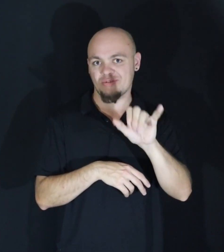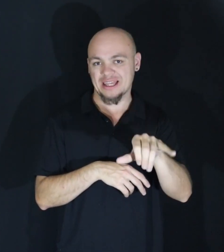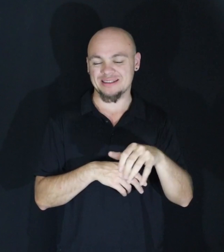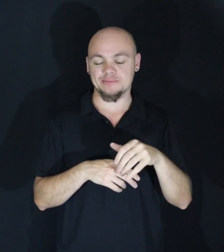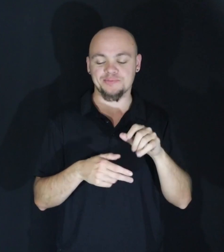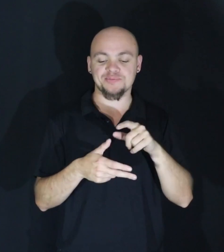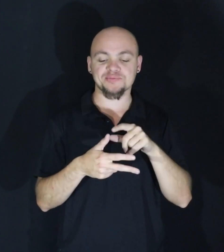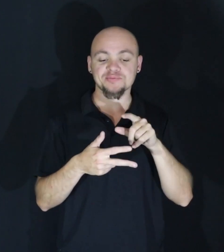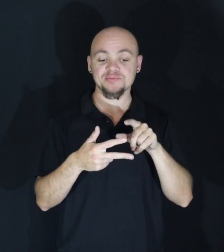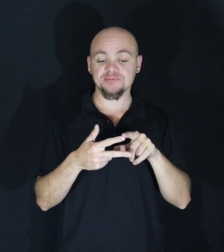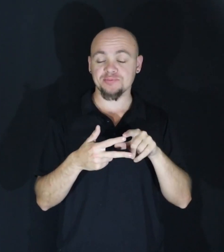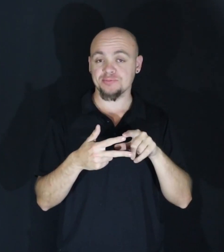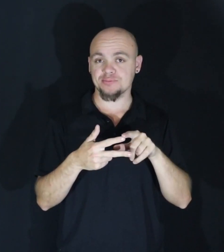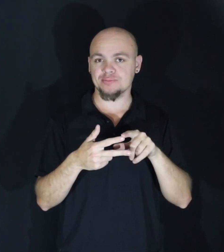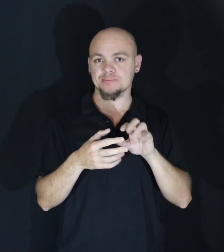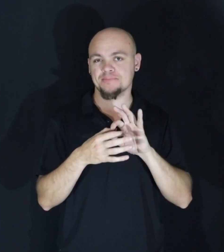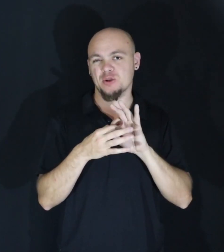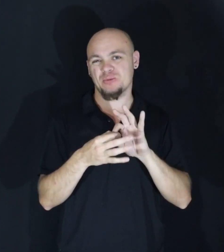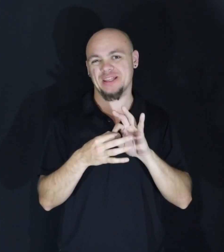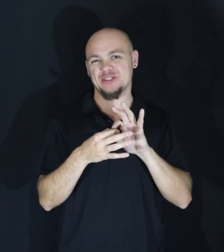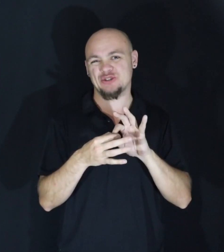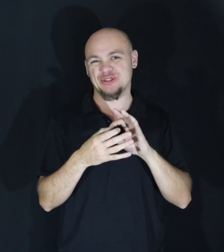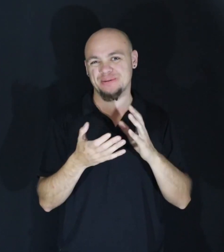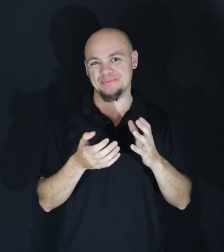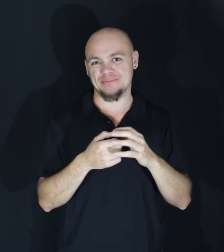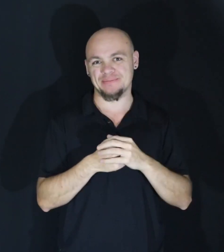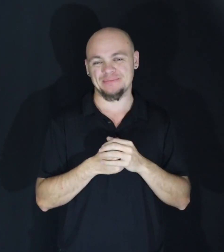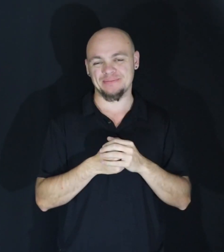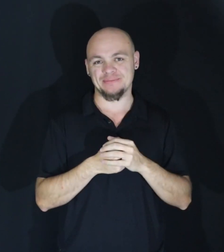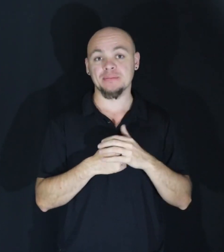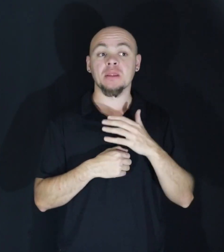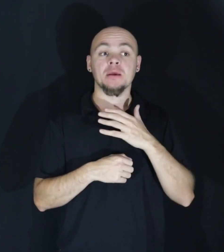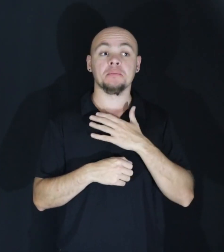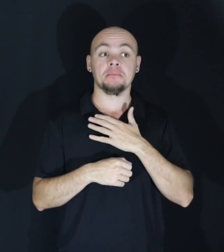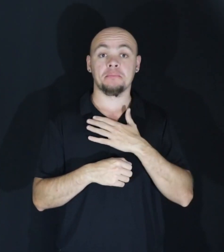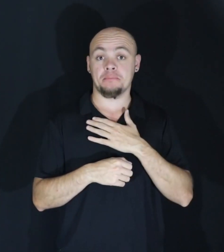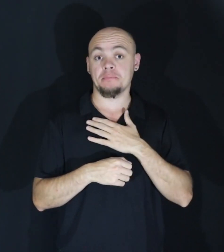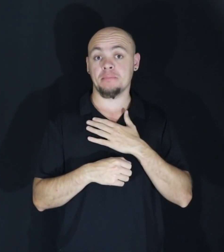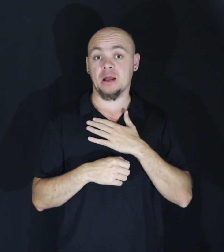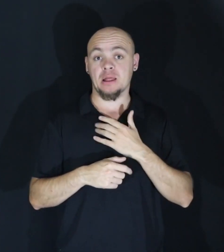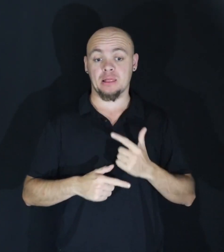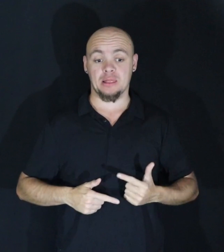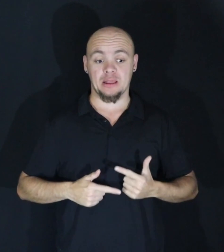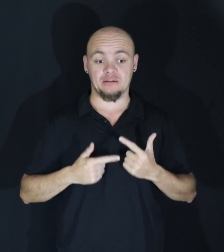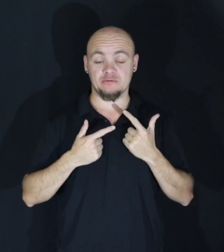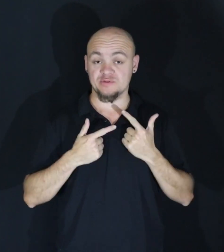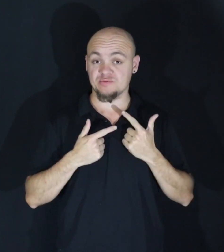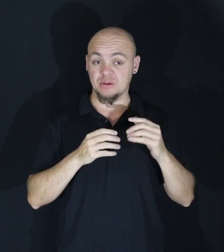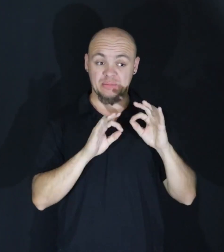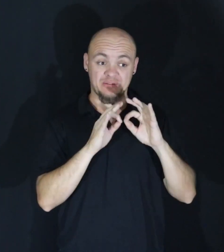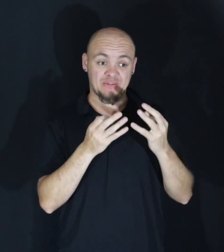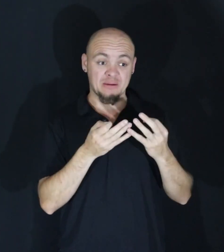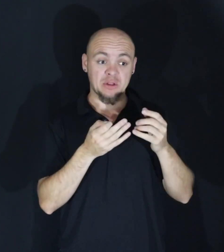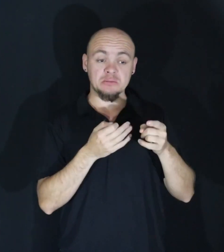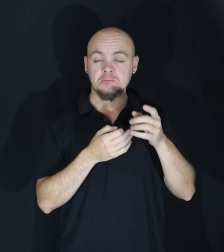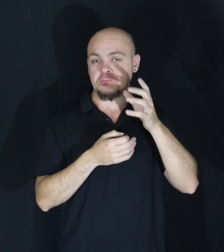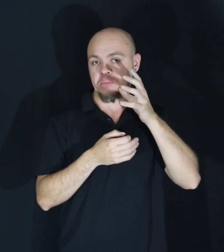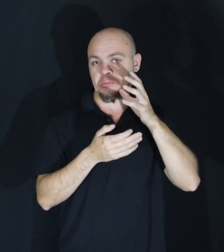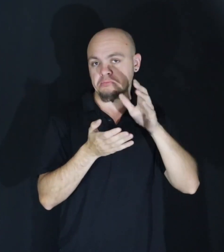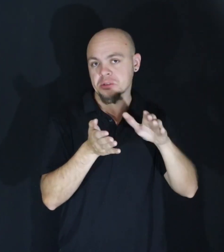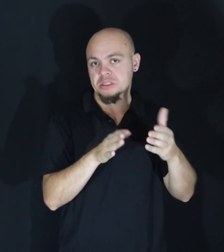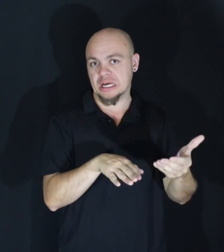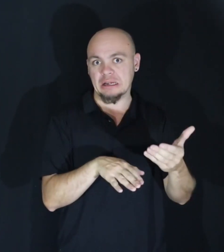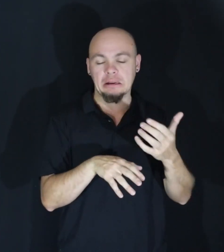we eat badly, relationships. In my case, after my mom passed away, I wolfed down garbage